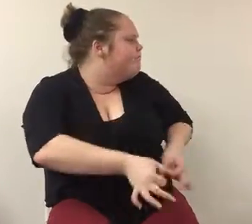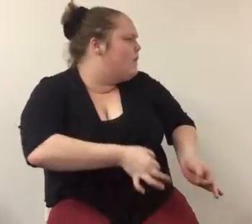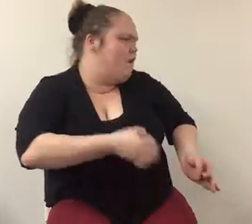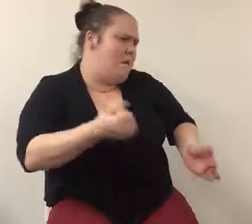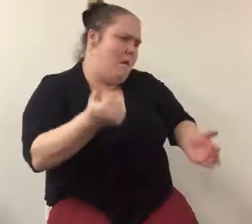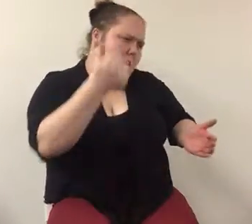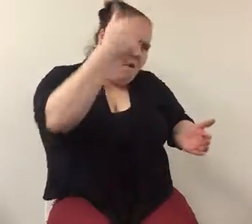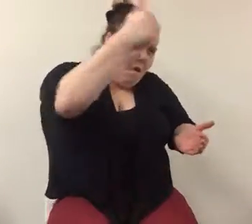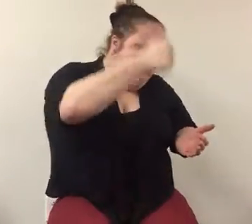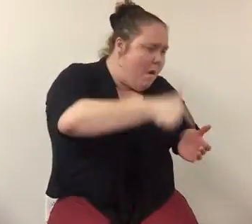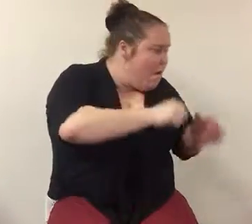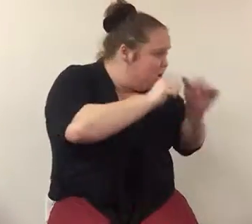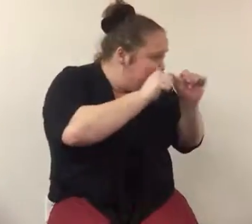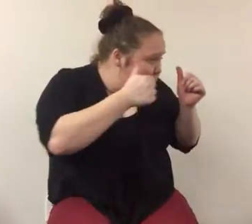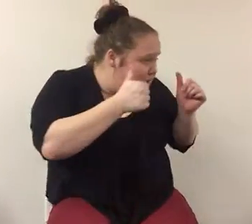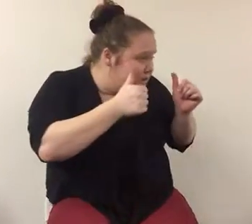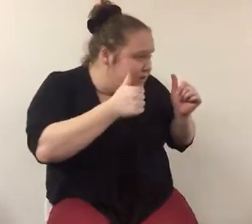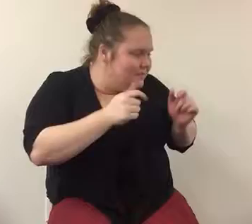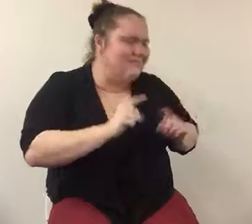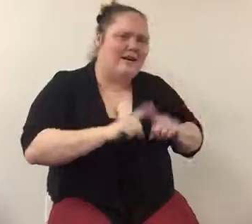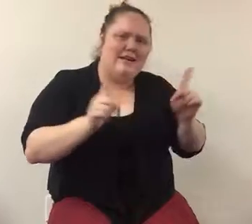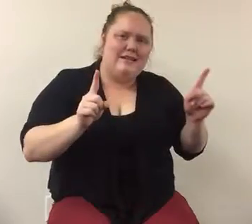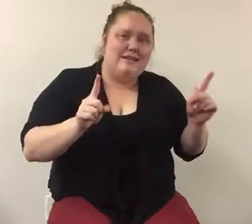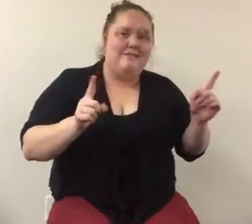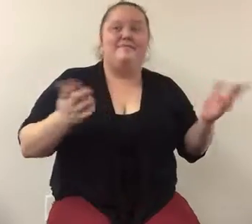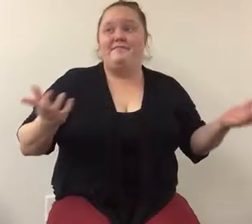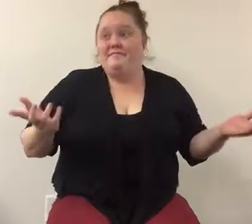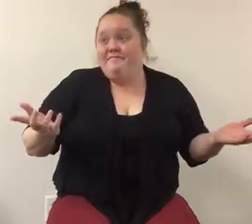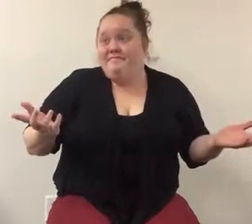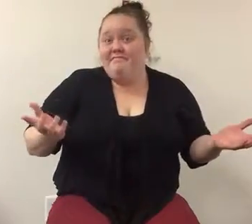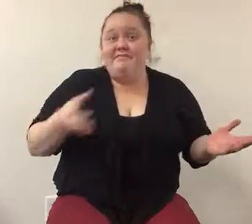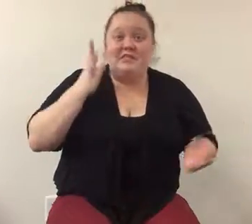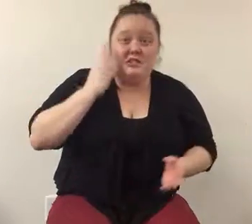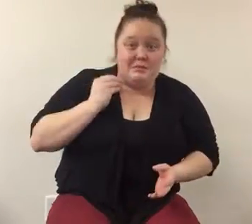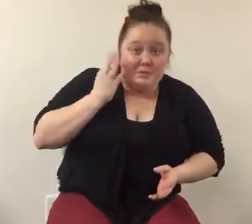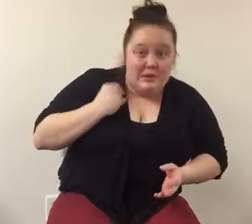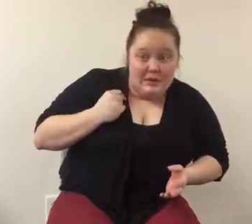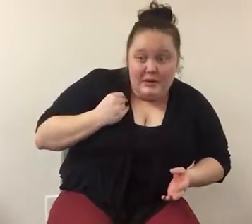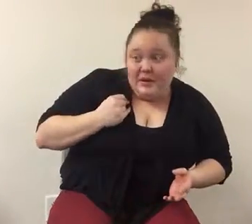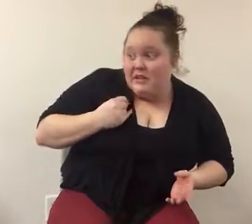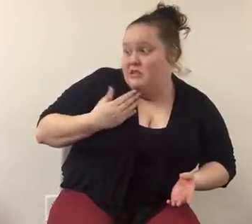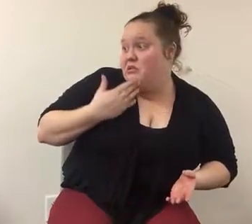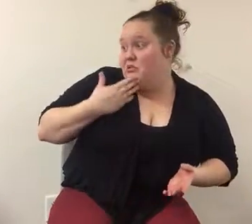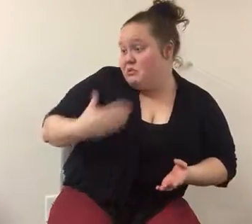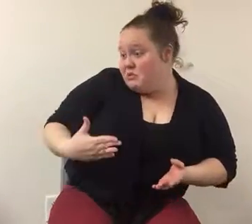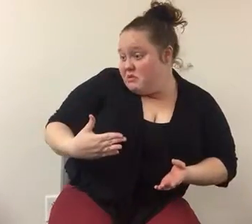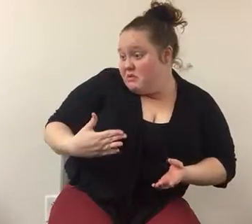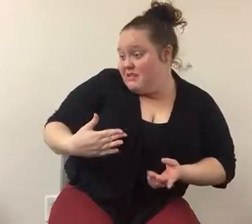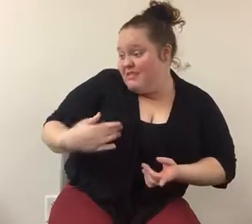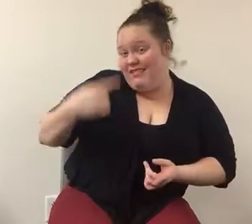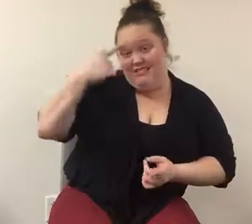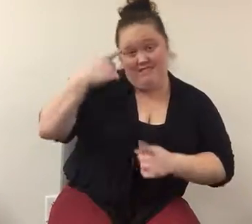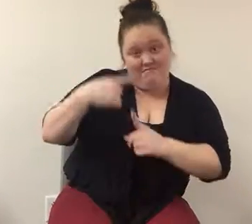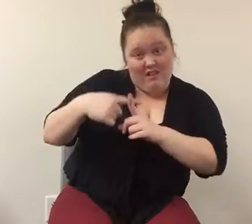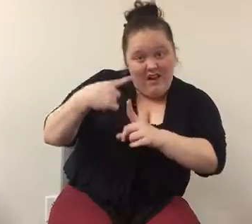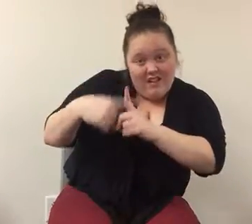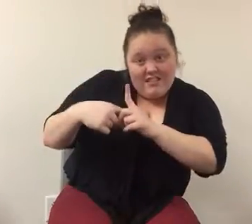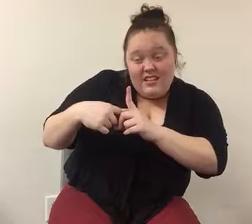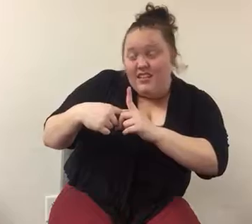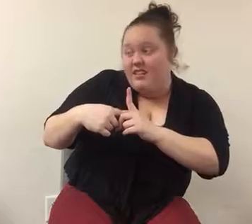really don't understand until it takes place to you. But the experience tends to really be a positive one. When I see the patients the next day, they